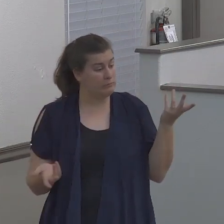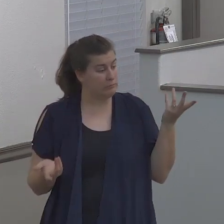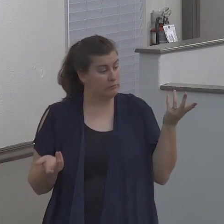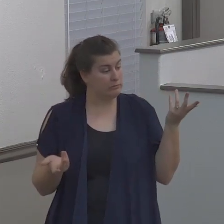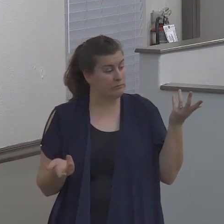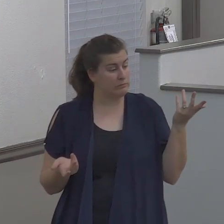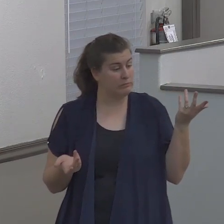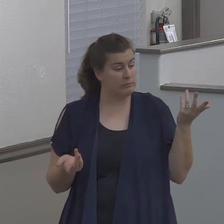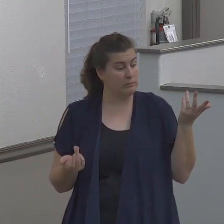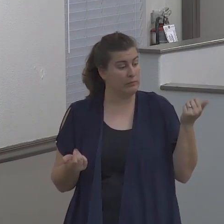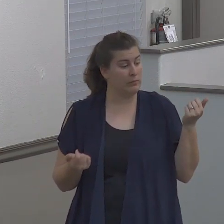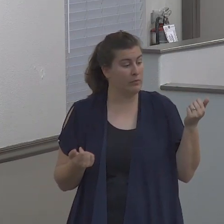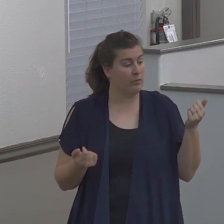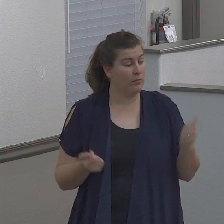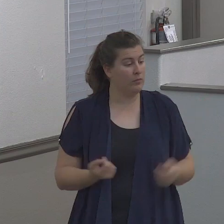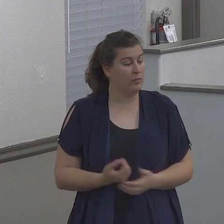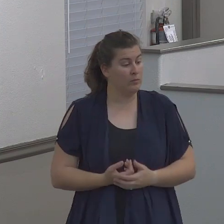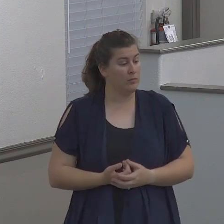don't know. He said,